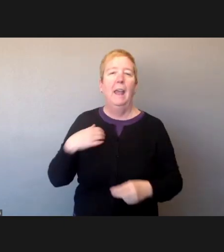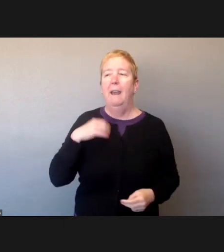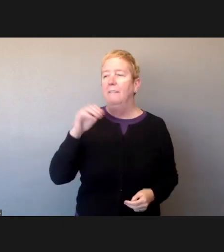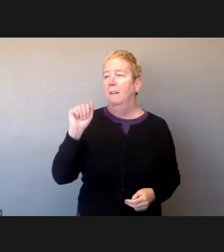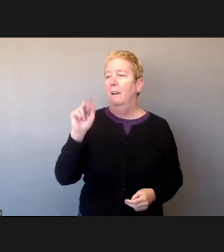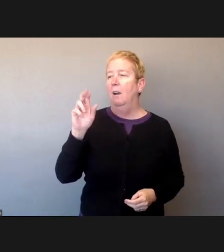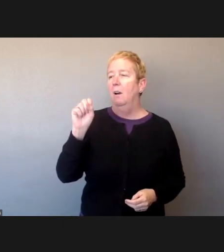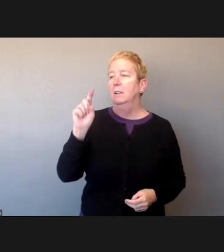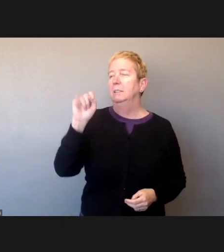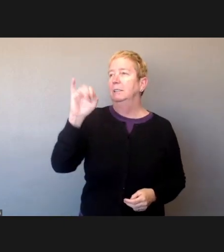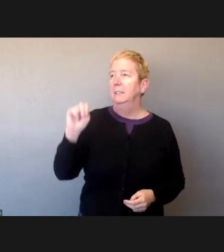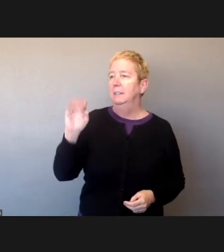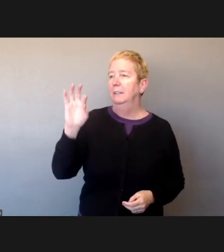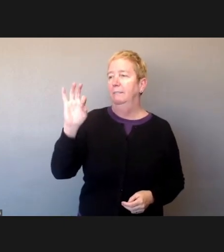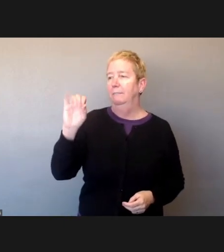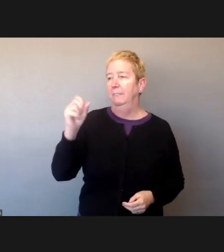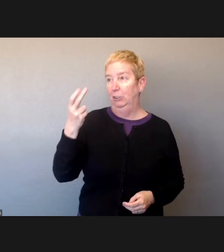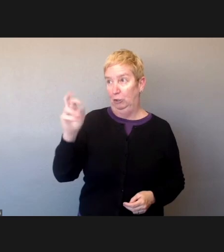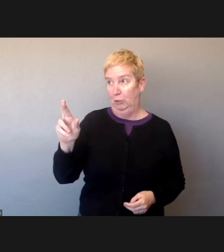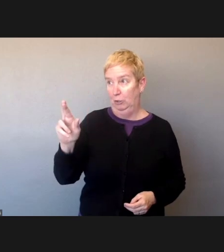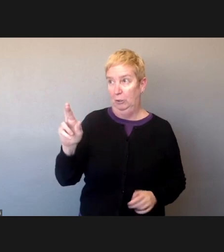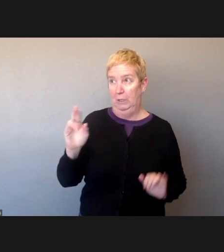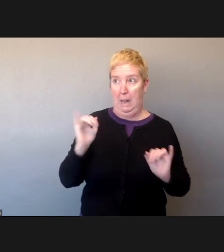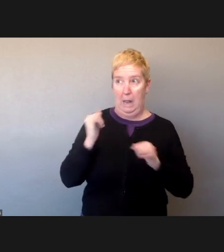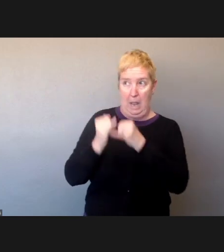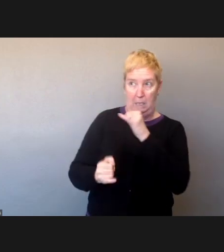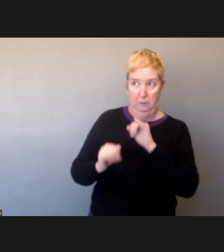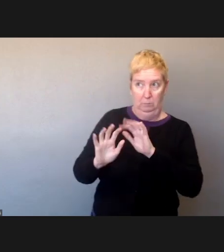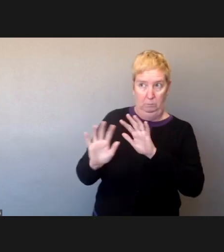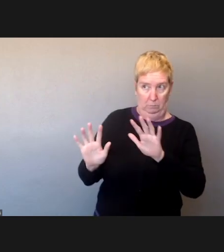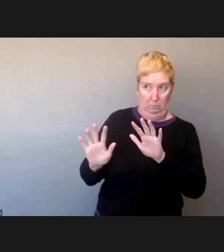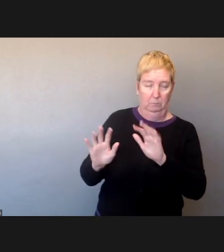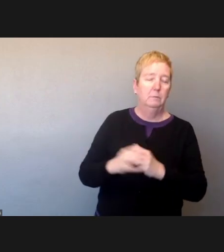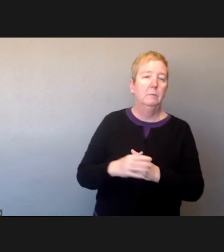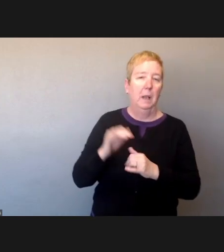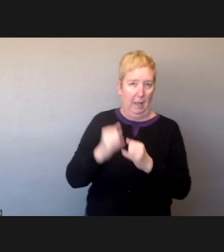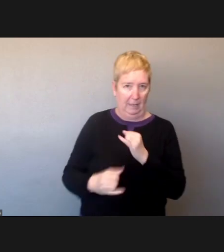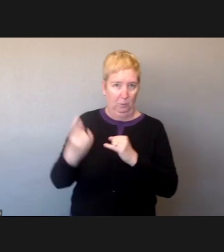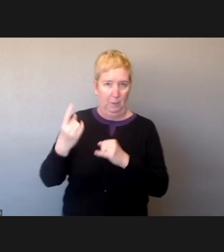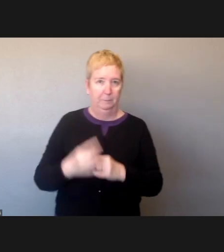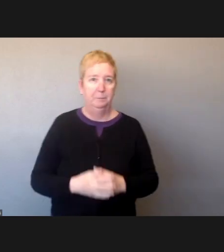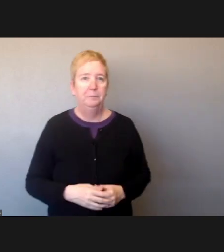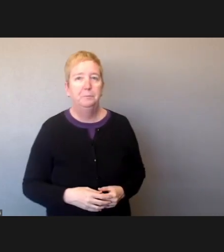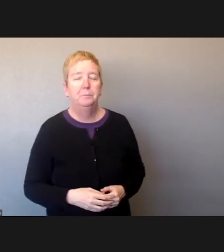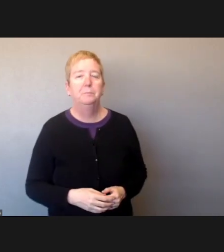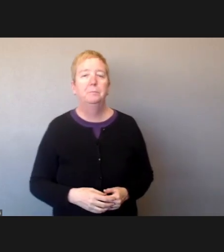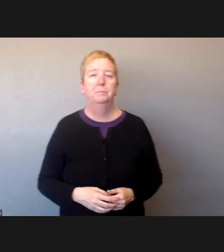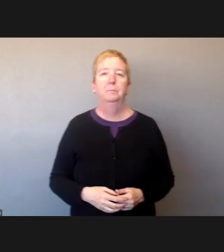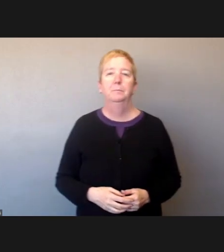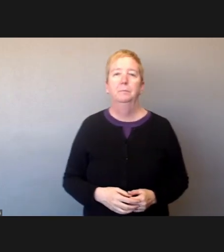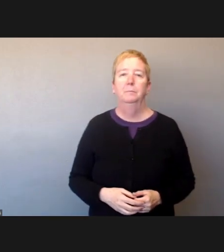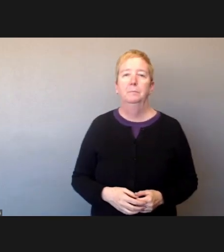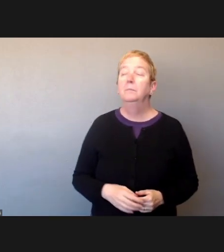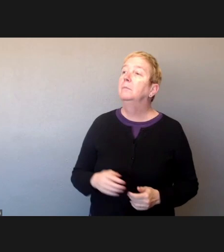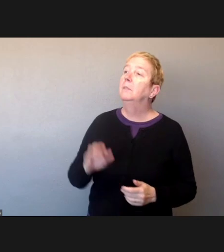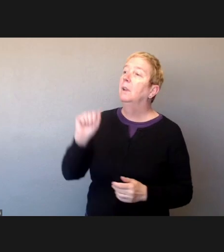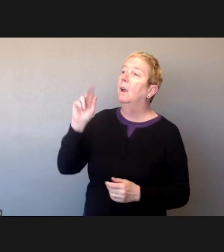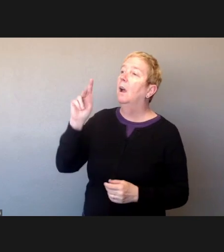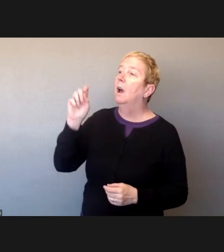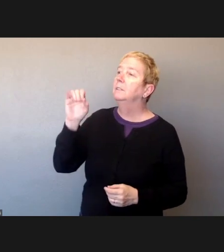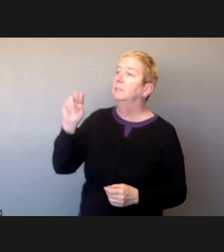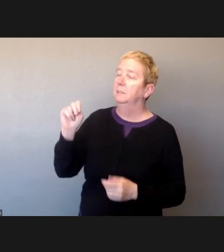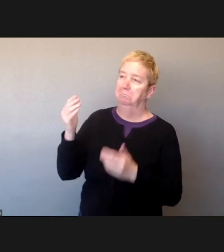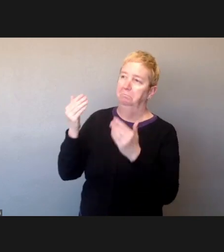Austin Fisher, and that will be our last. Okay. So Austin, you